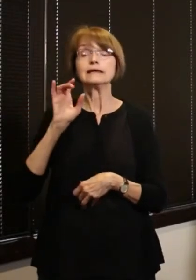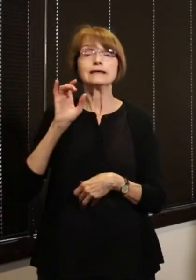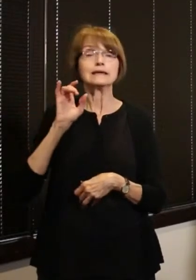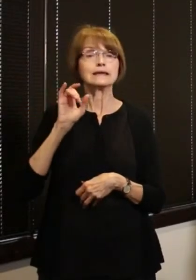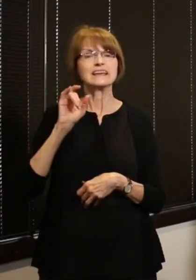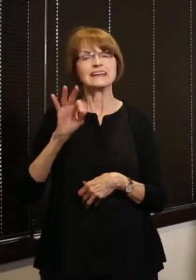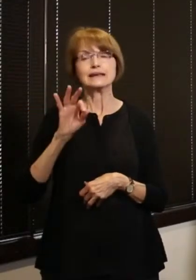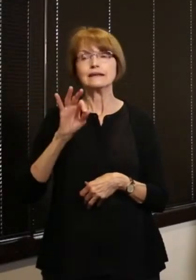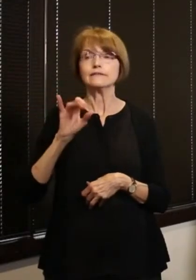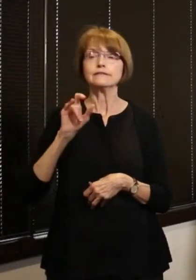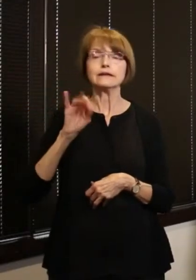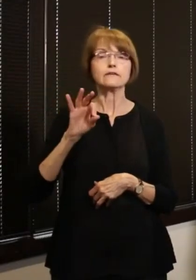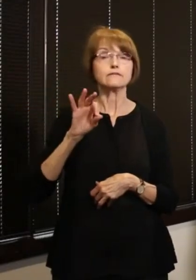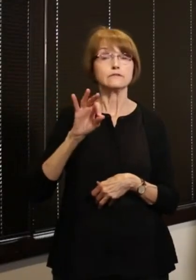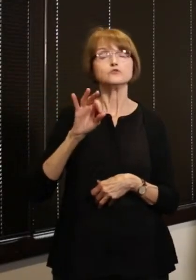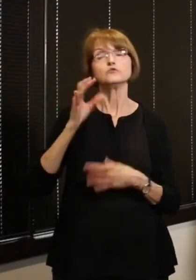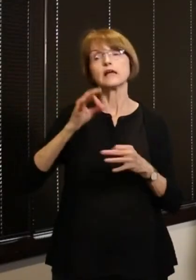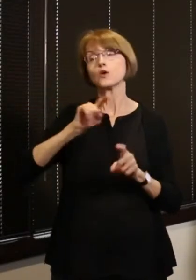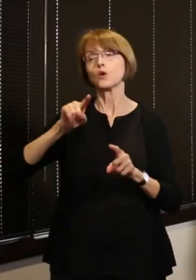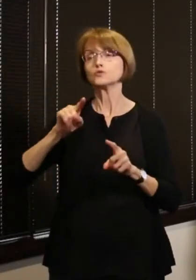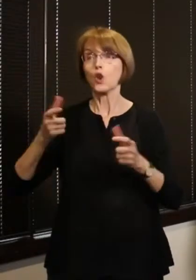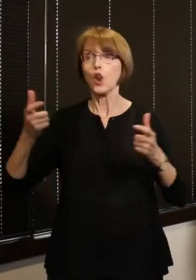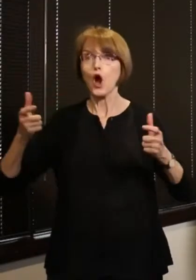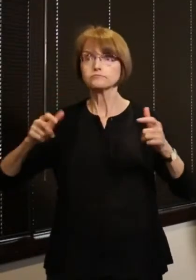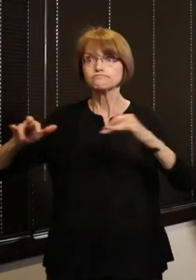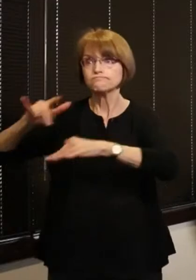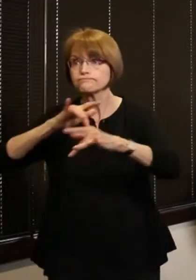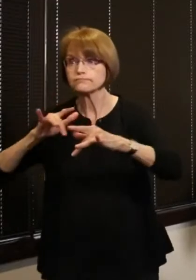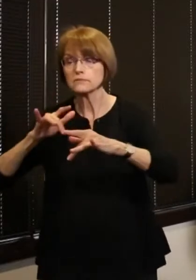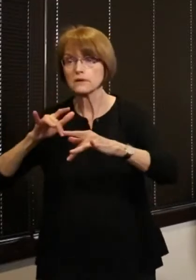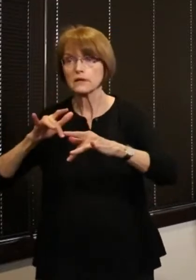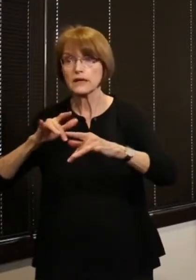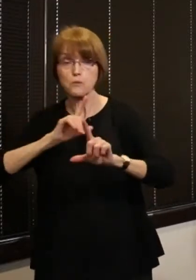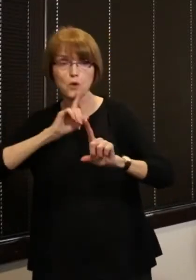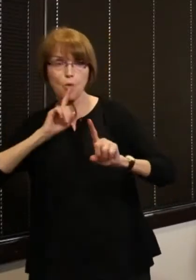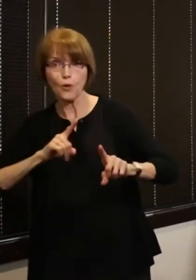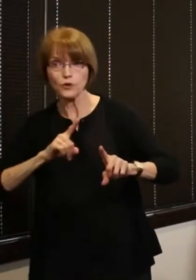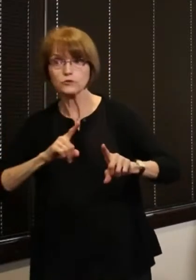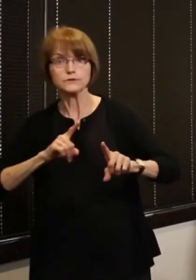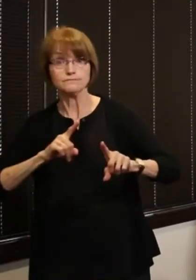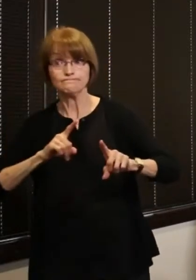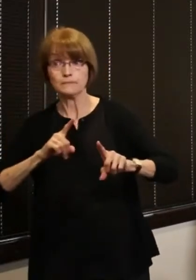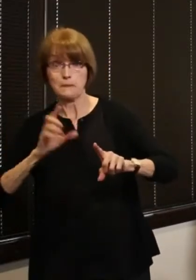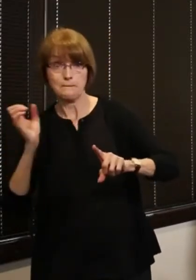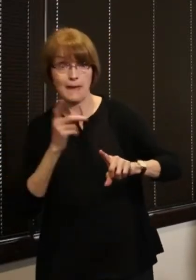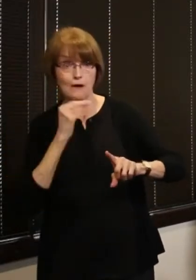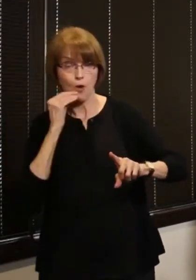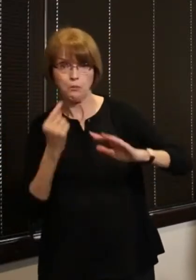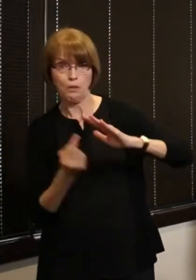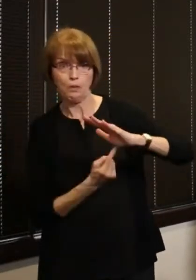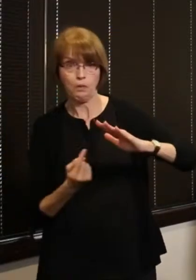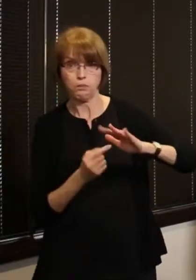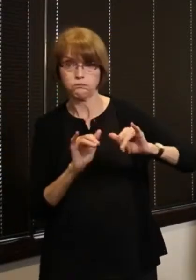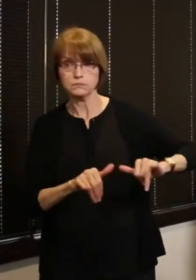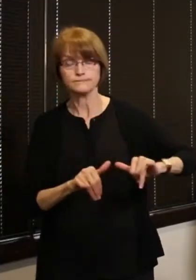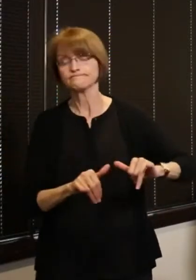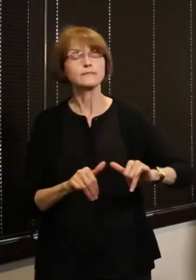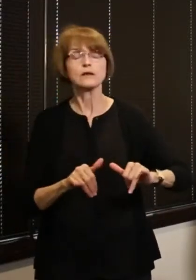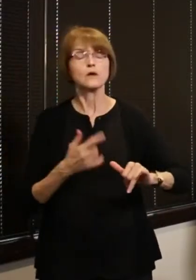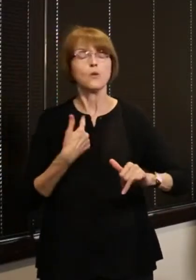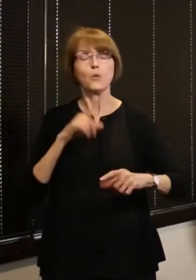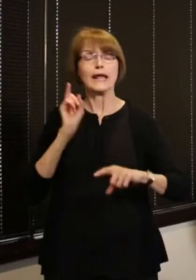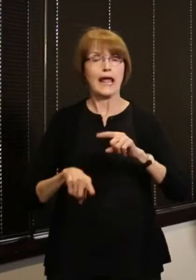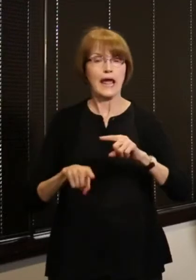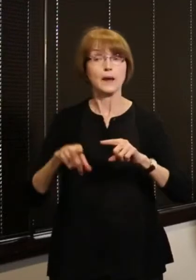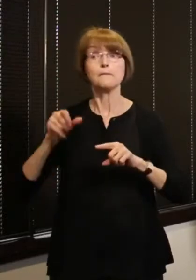to a large gathering? Well, we can't mandate anything. That's for the public health officials to do.